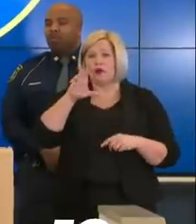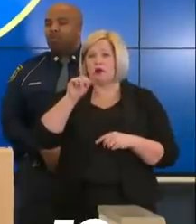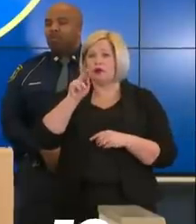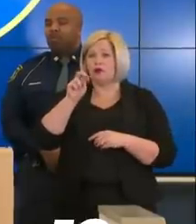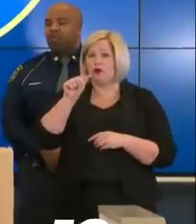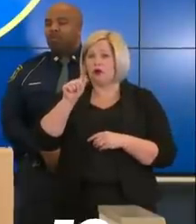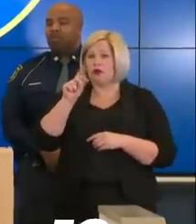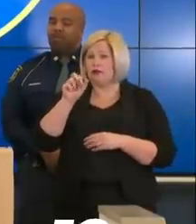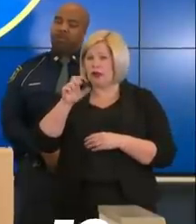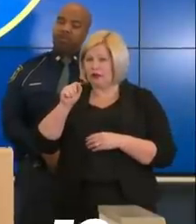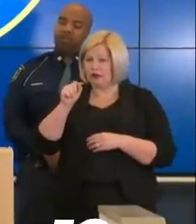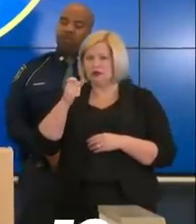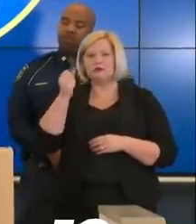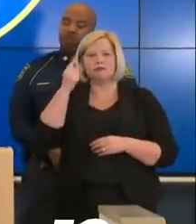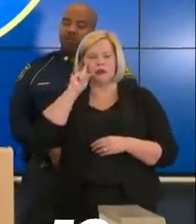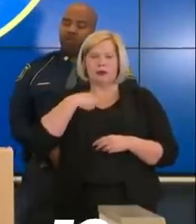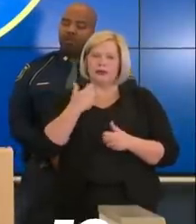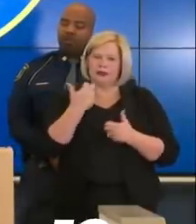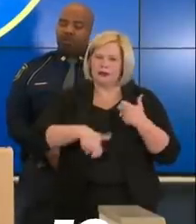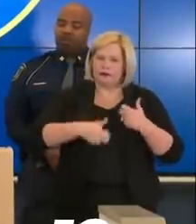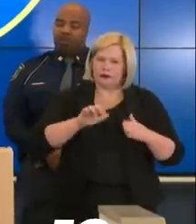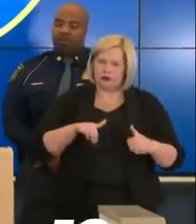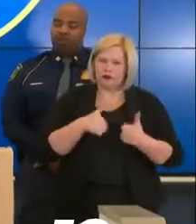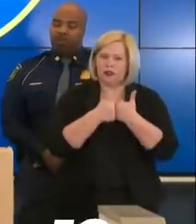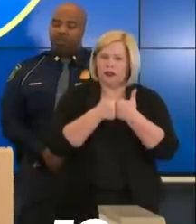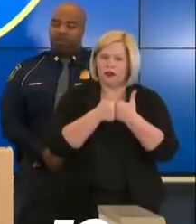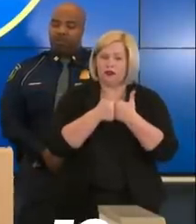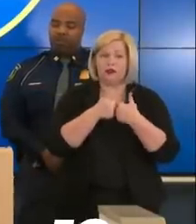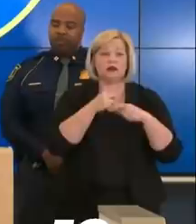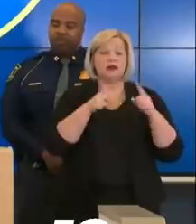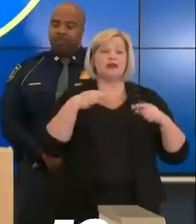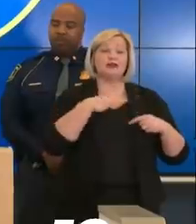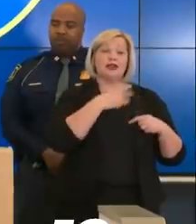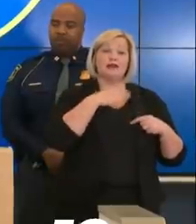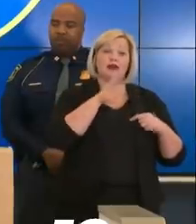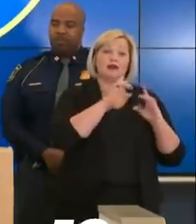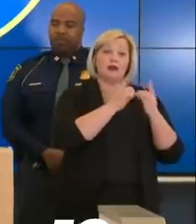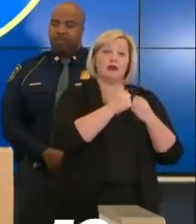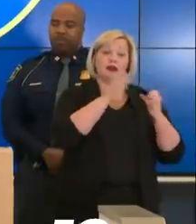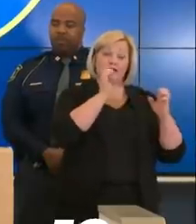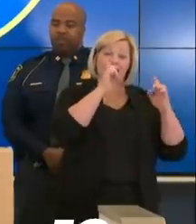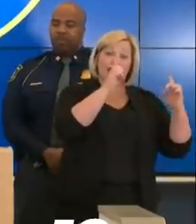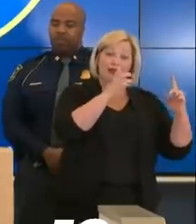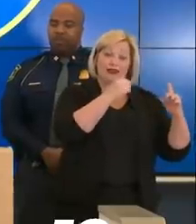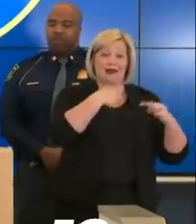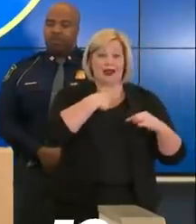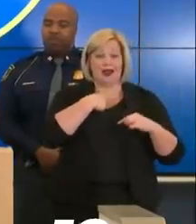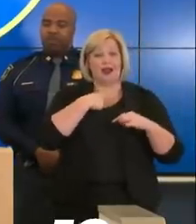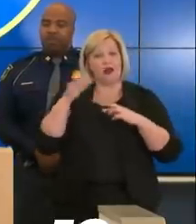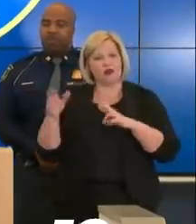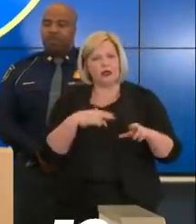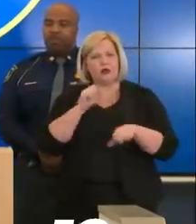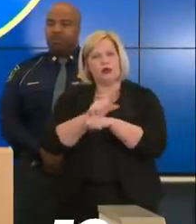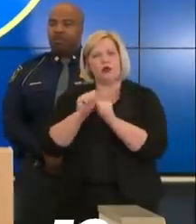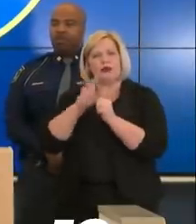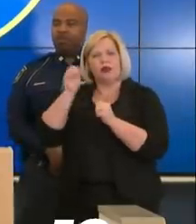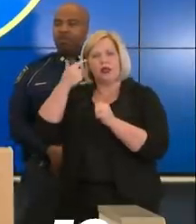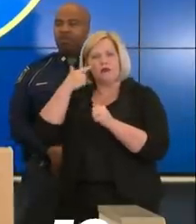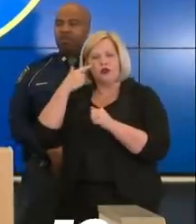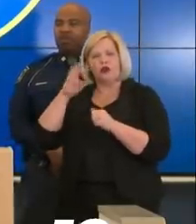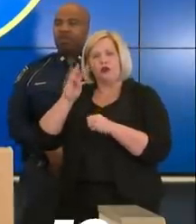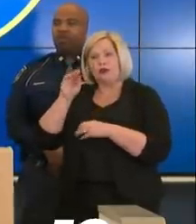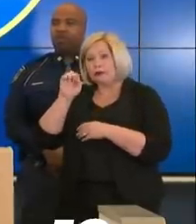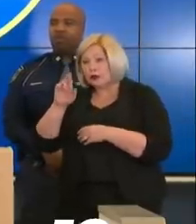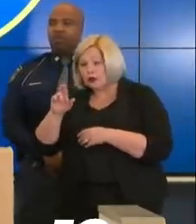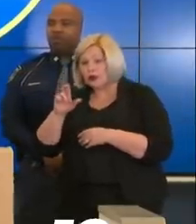be challenging, but staff at the Department of Education and I are prepared to work with Governor Whitmer, local school